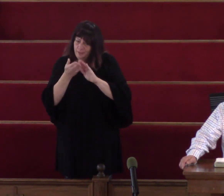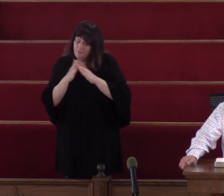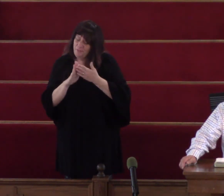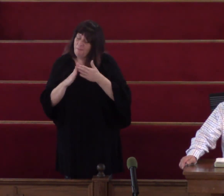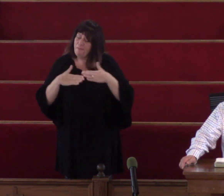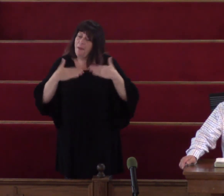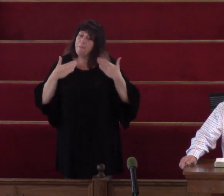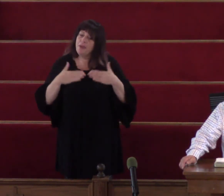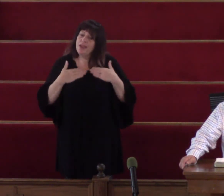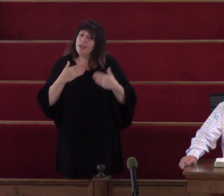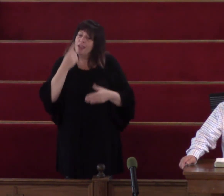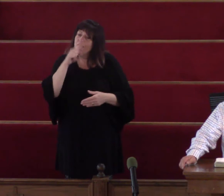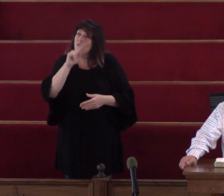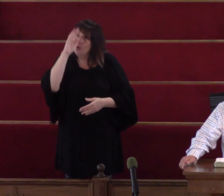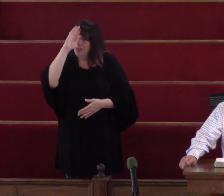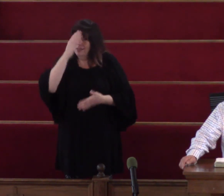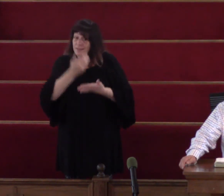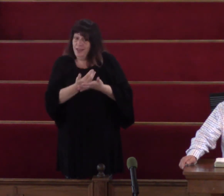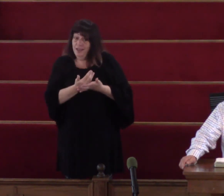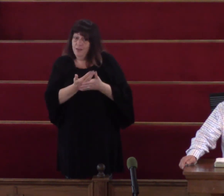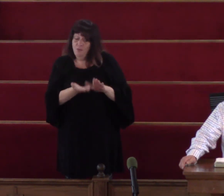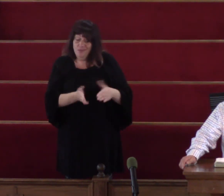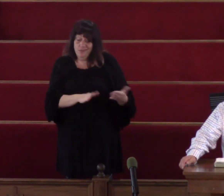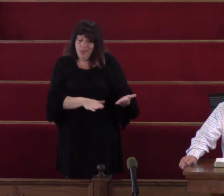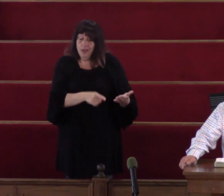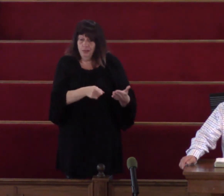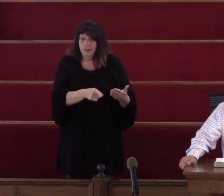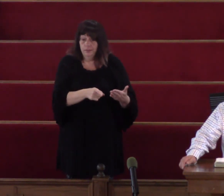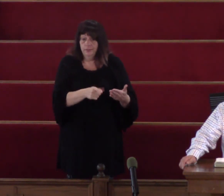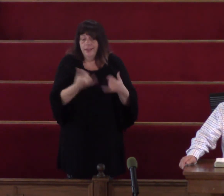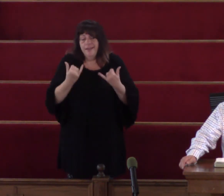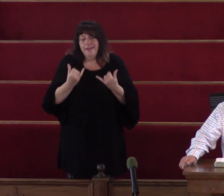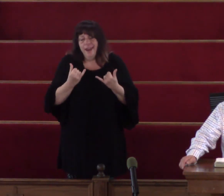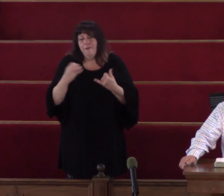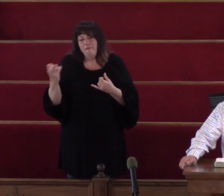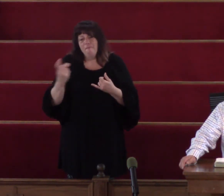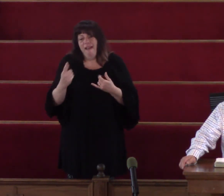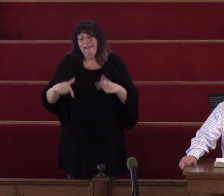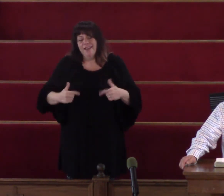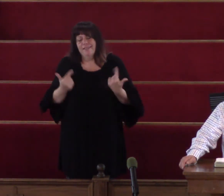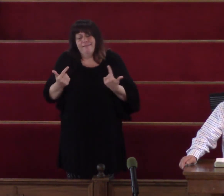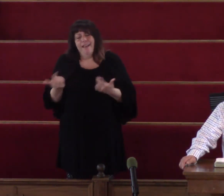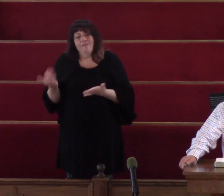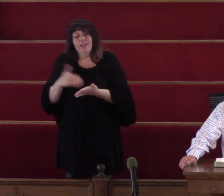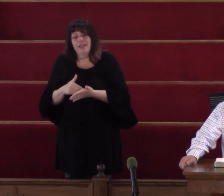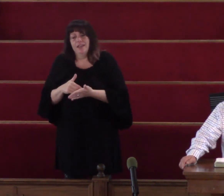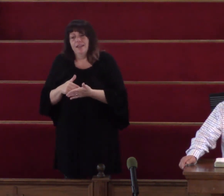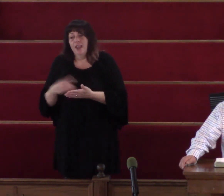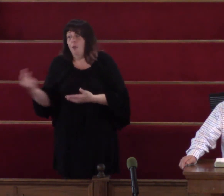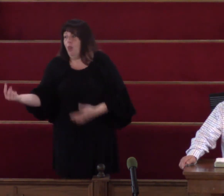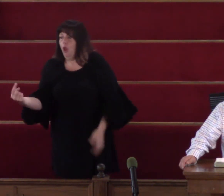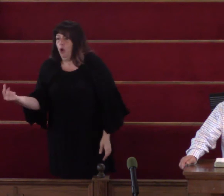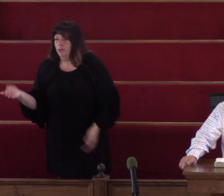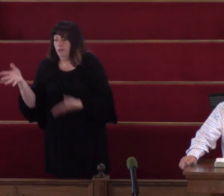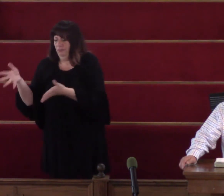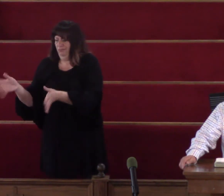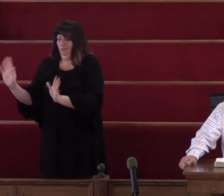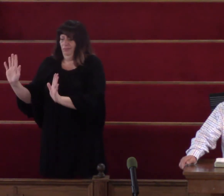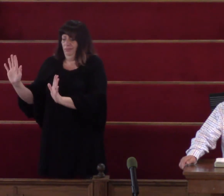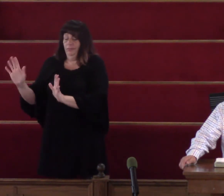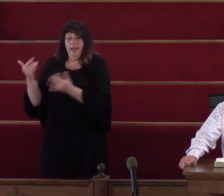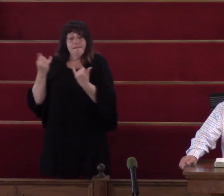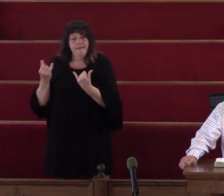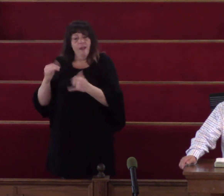Was dead And is Alive Again He was Lost And is